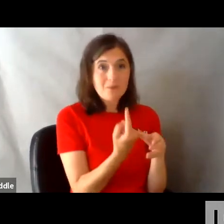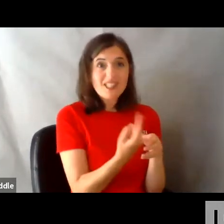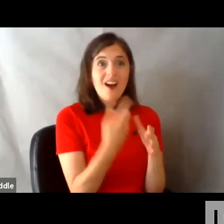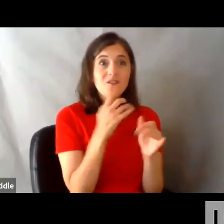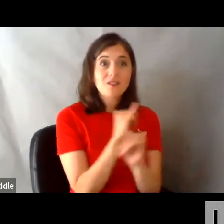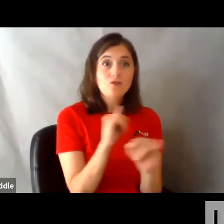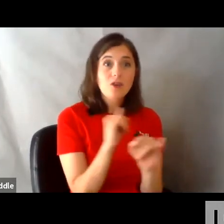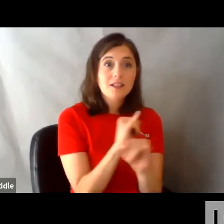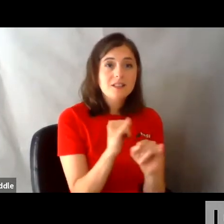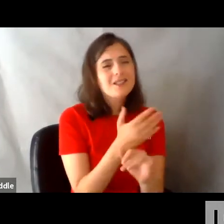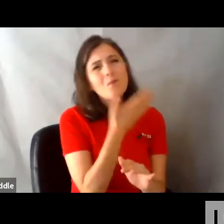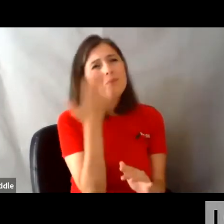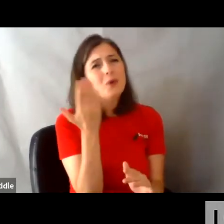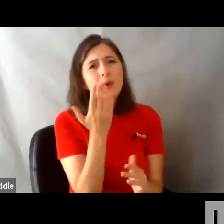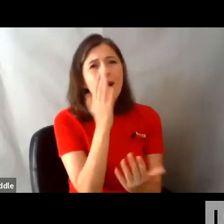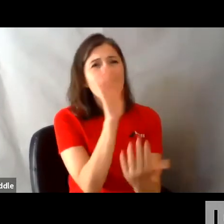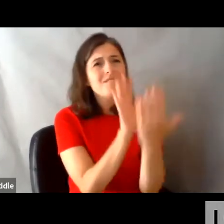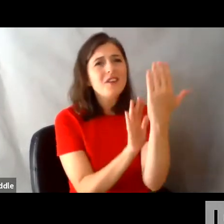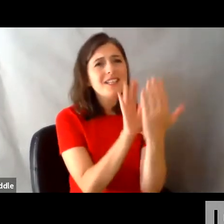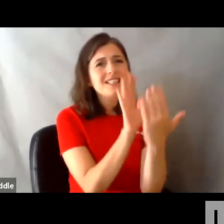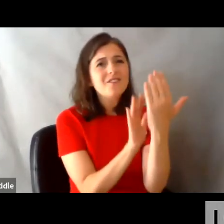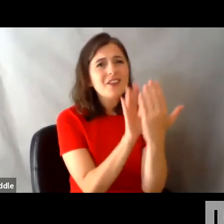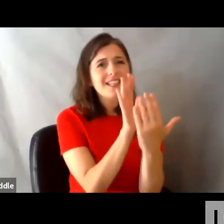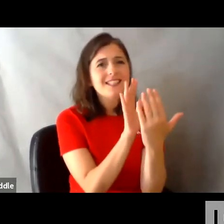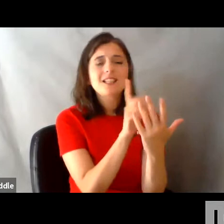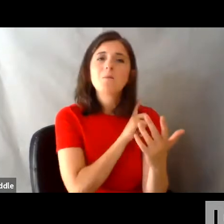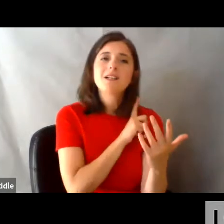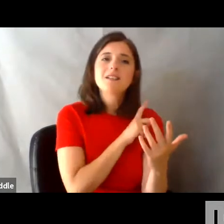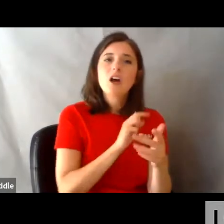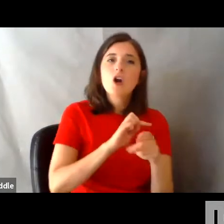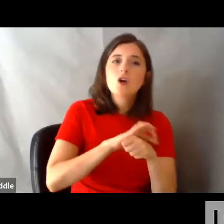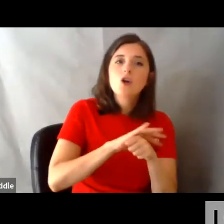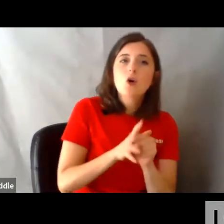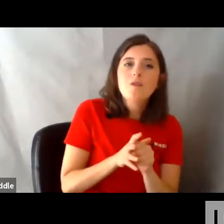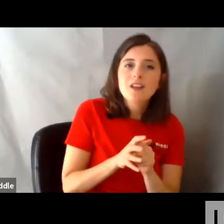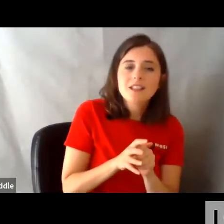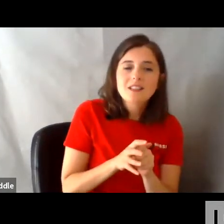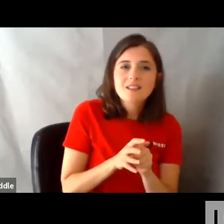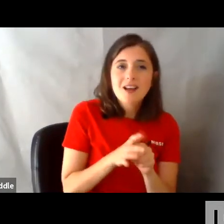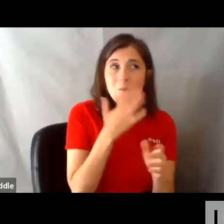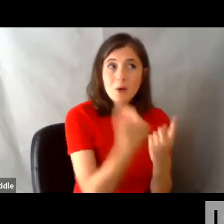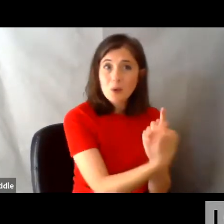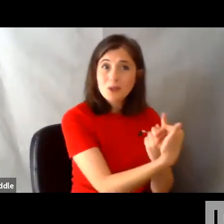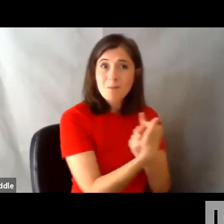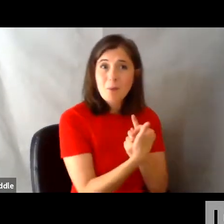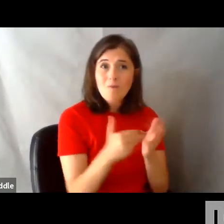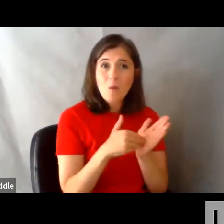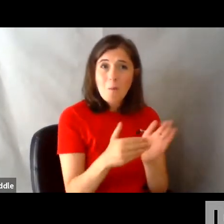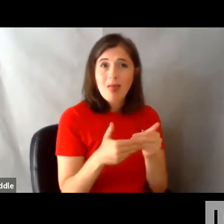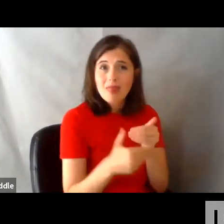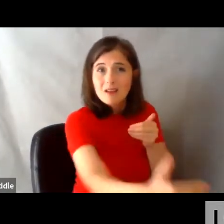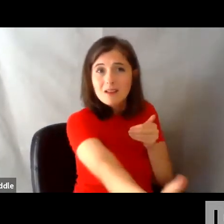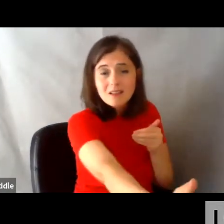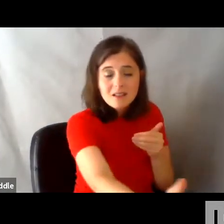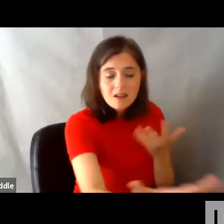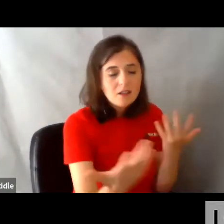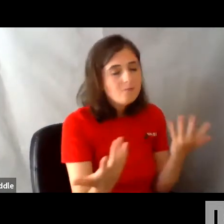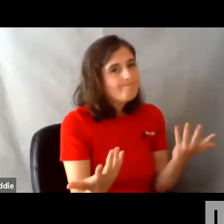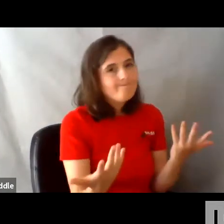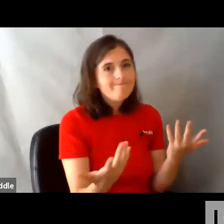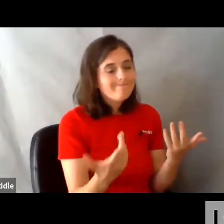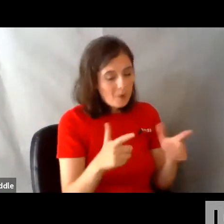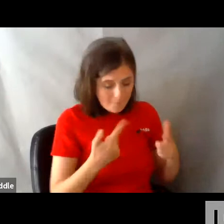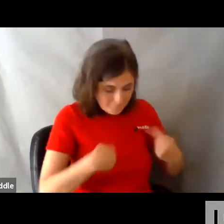No face-to-face appointments because of COVID, no support available for months. So just keep us